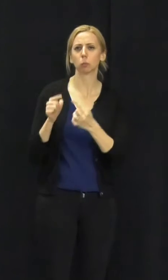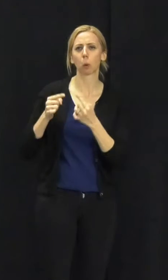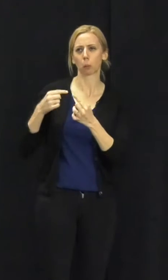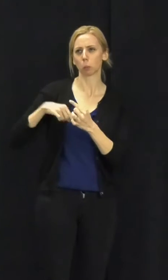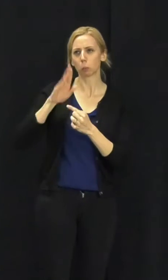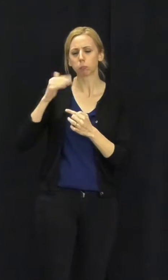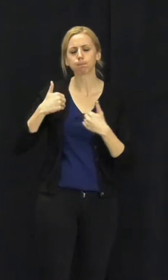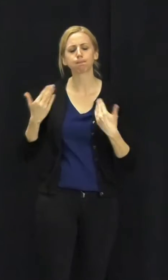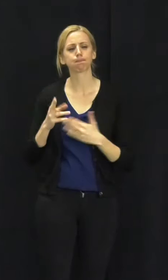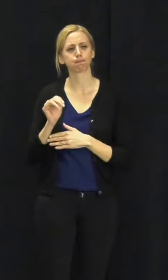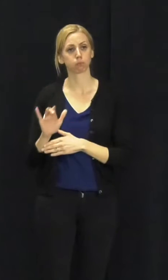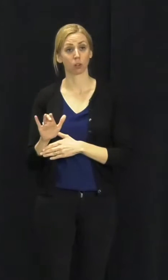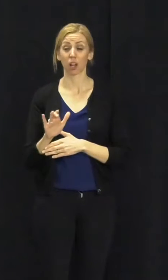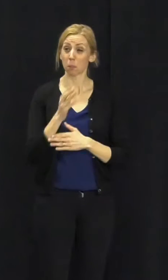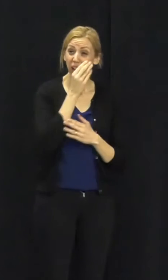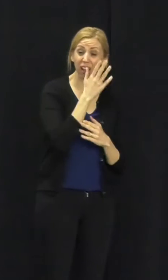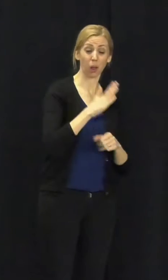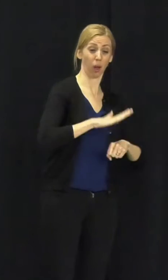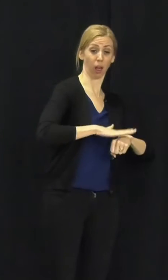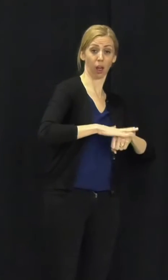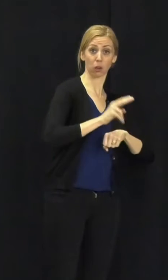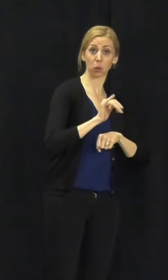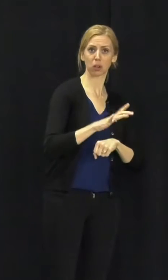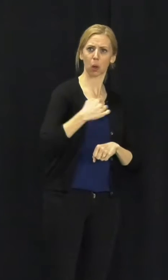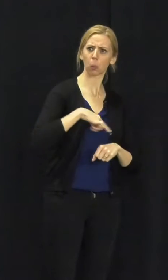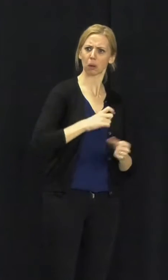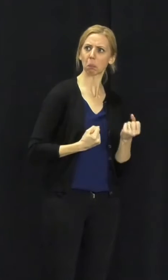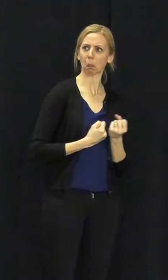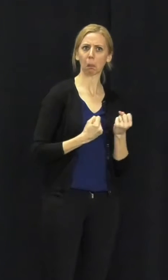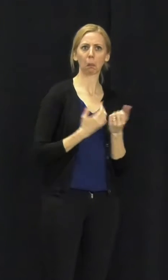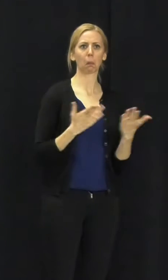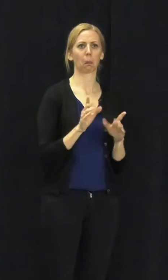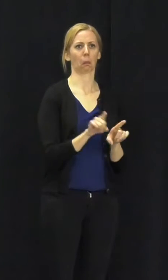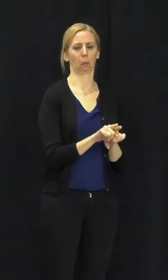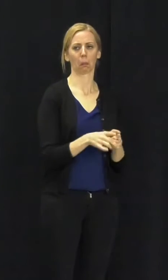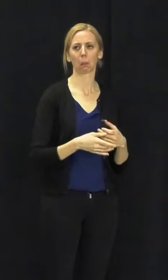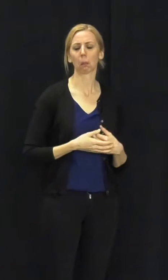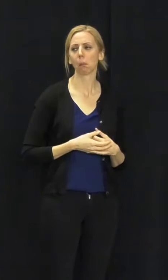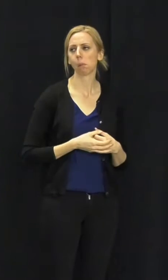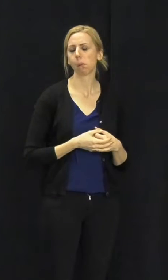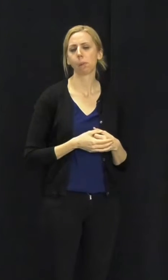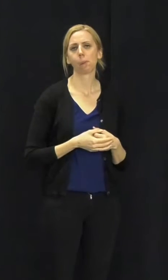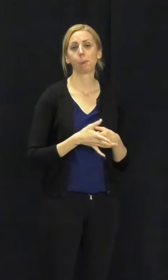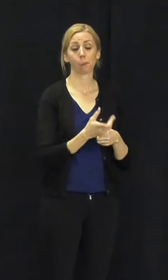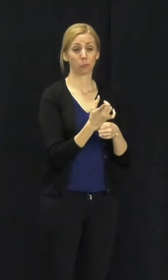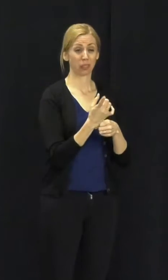have engaged with us actively, but we are not letting the heat, what's the metaphor? Anyway, we're not letting